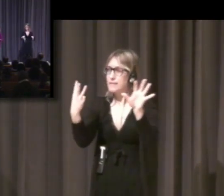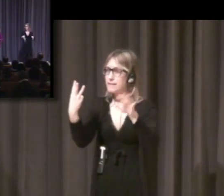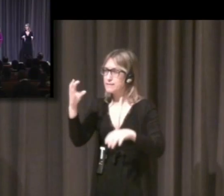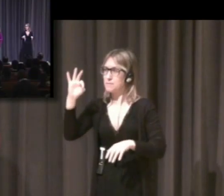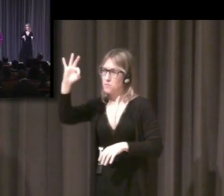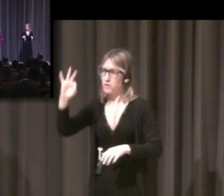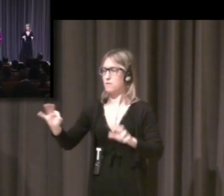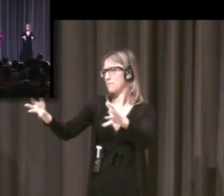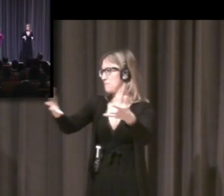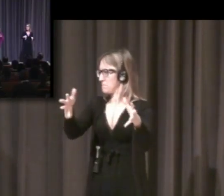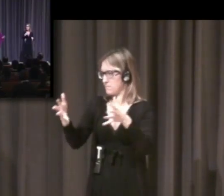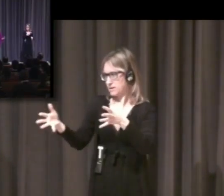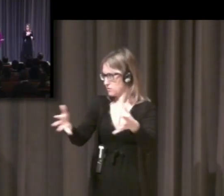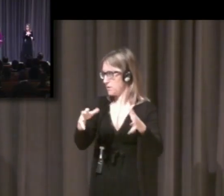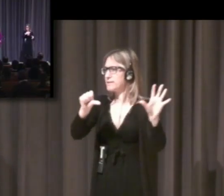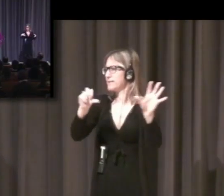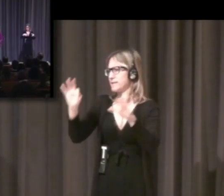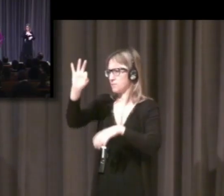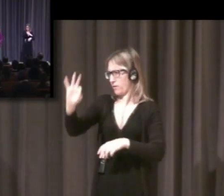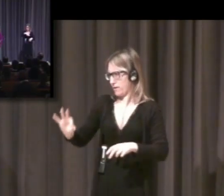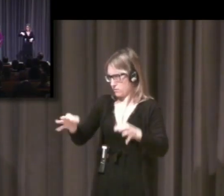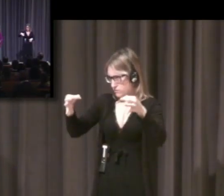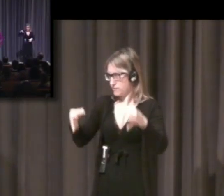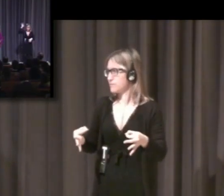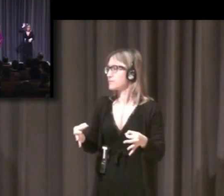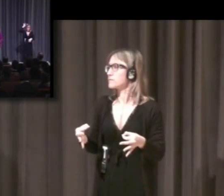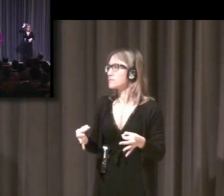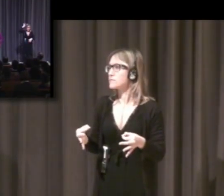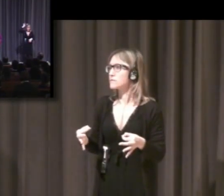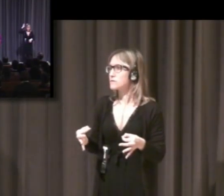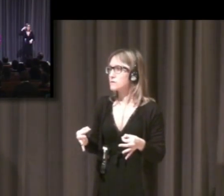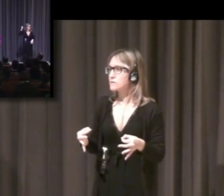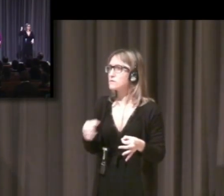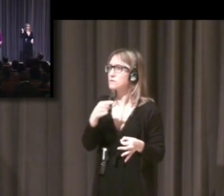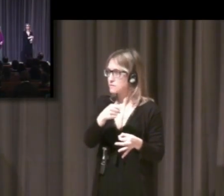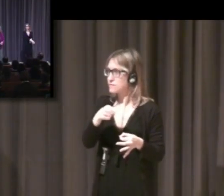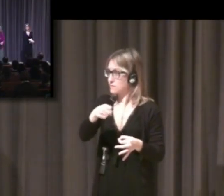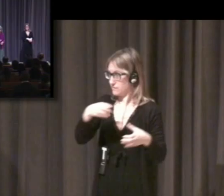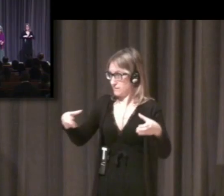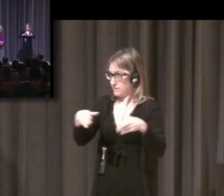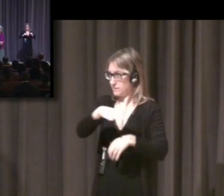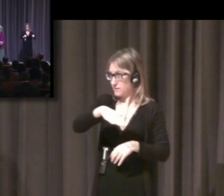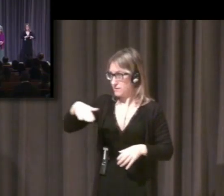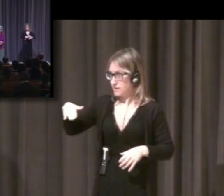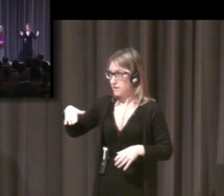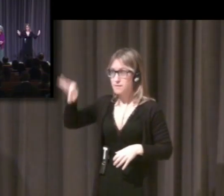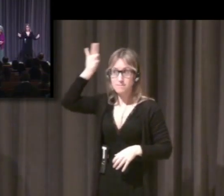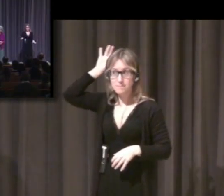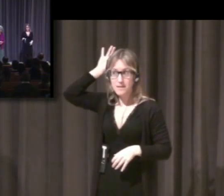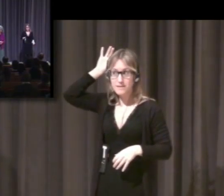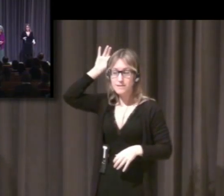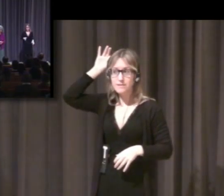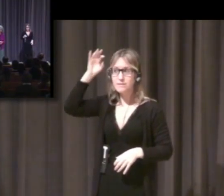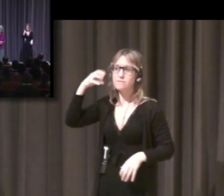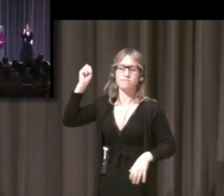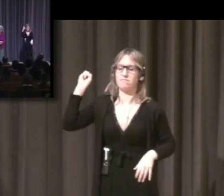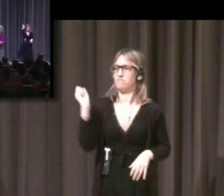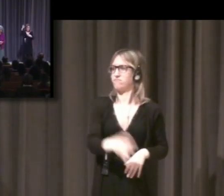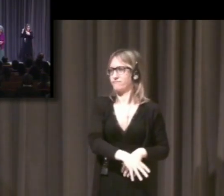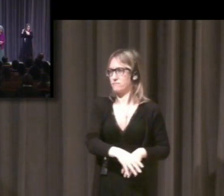their cochlear implants. They were no longer using it. You don't throw away something that's useful to you.